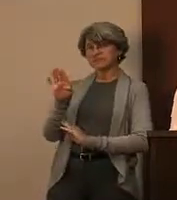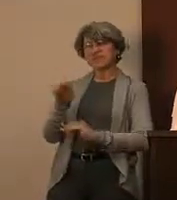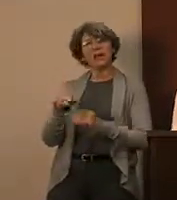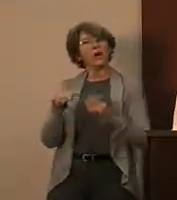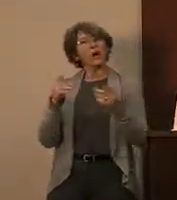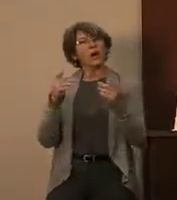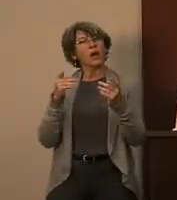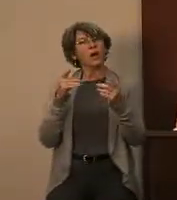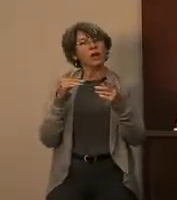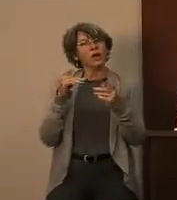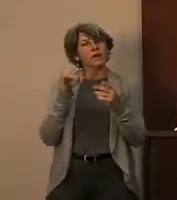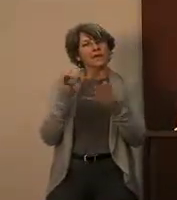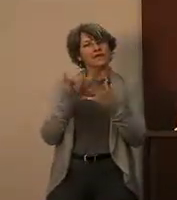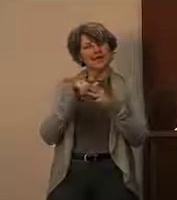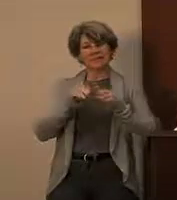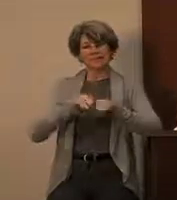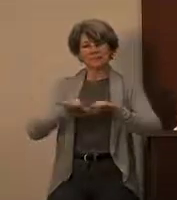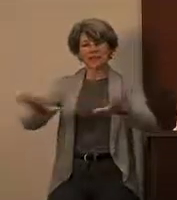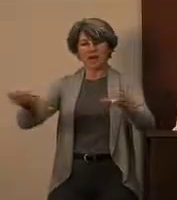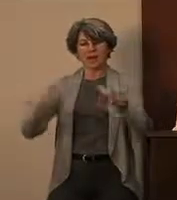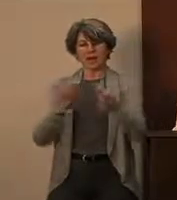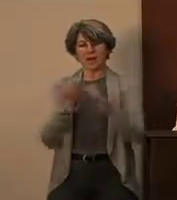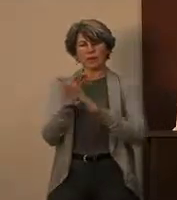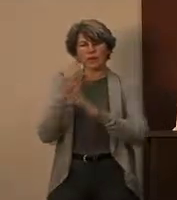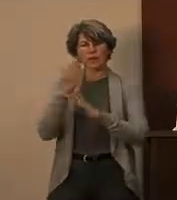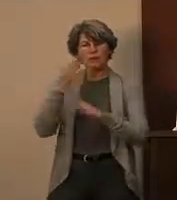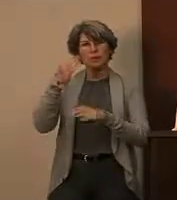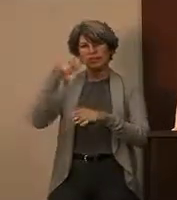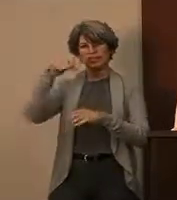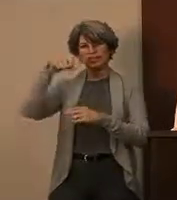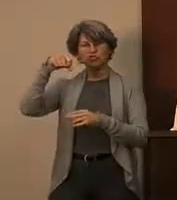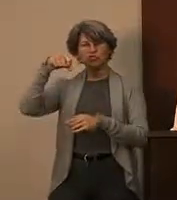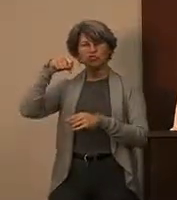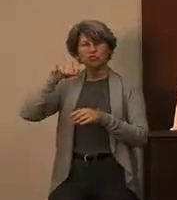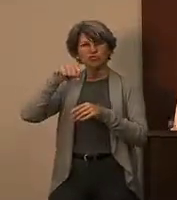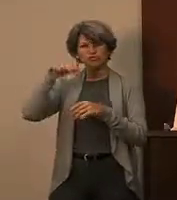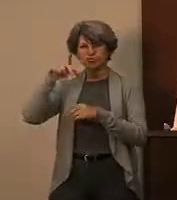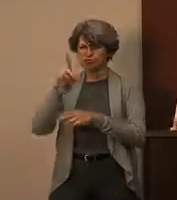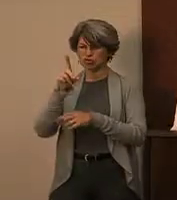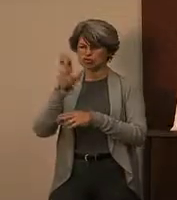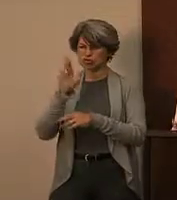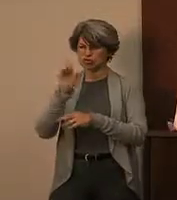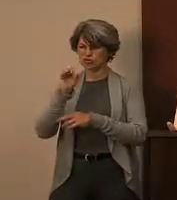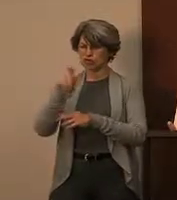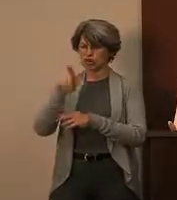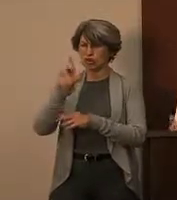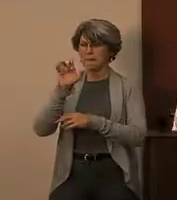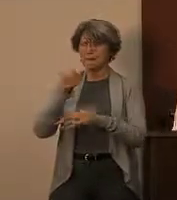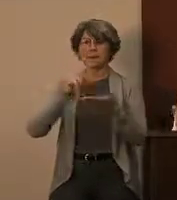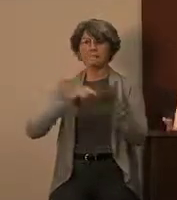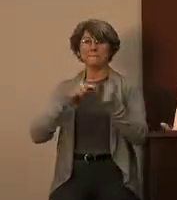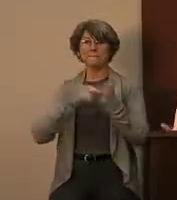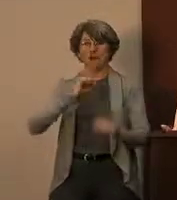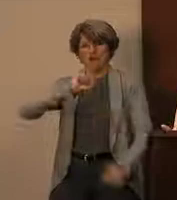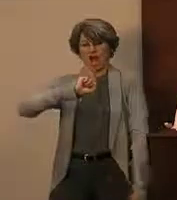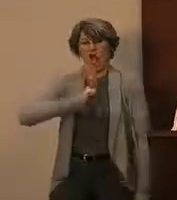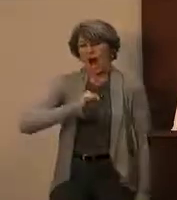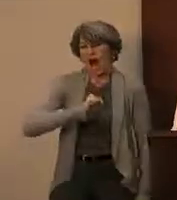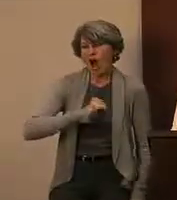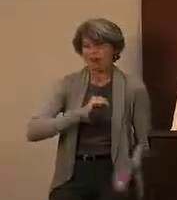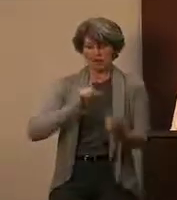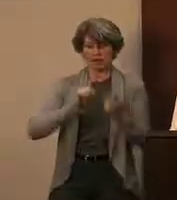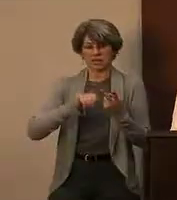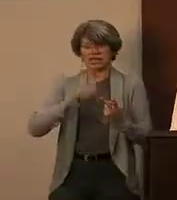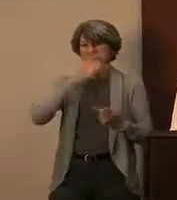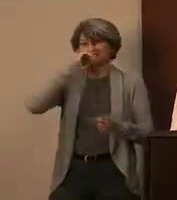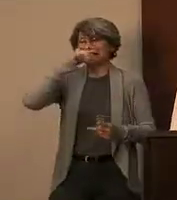it's transmitted by droplet. So what that means is coughing, sneezing, or even speaking,